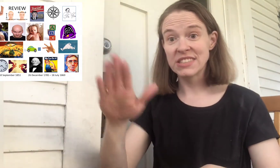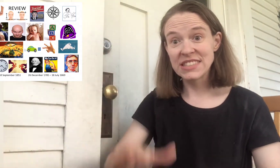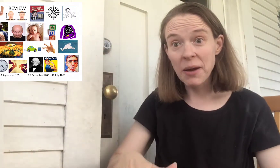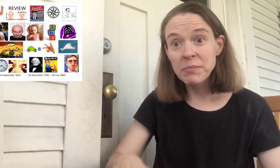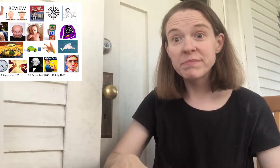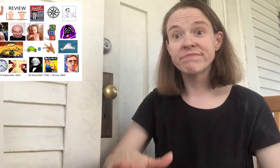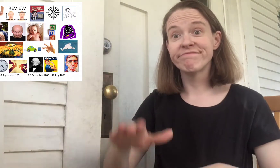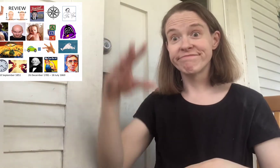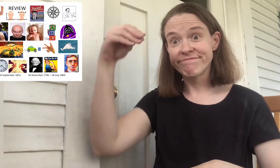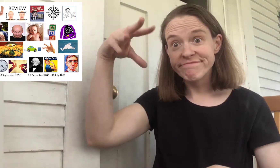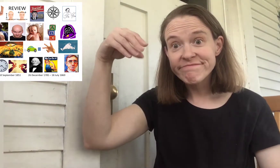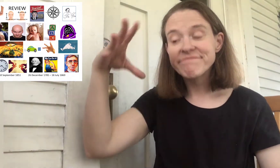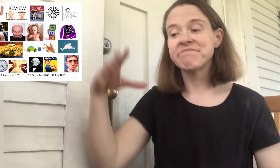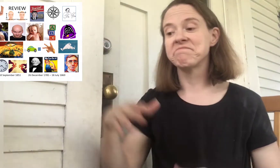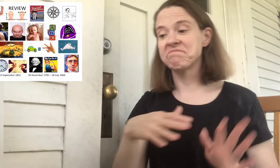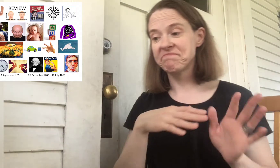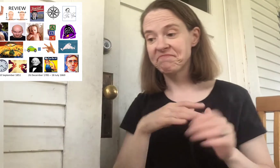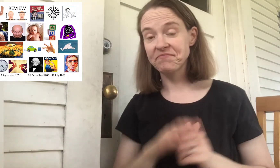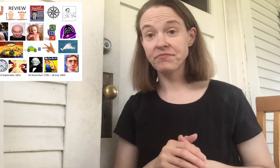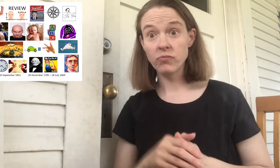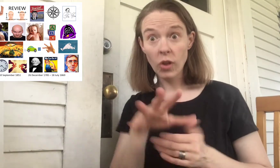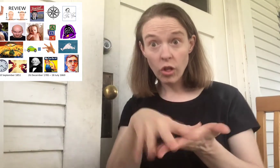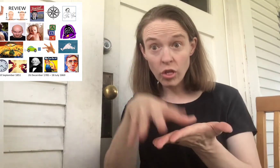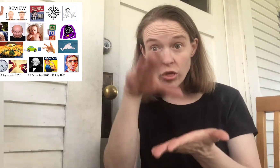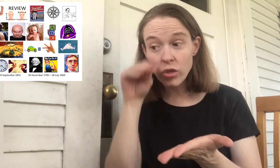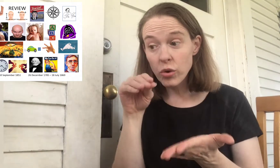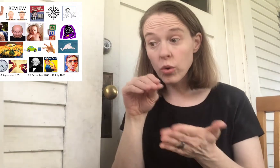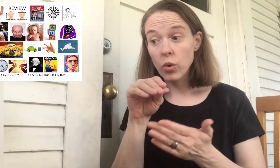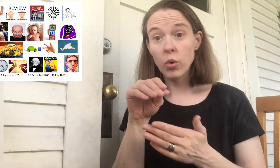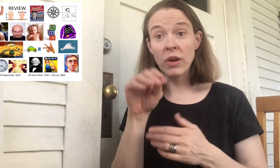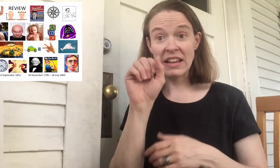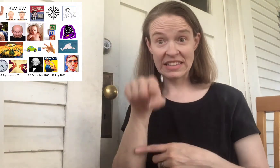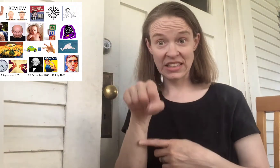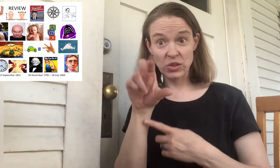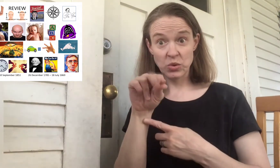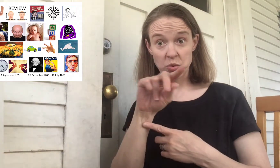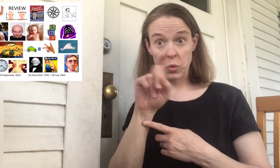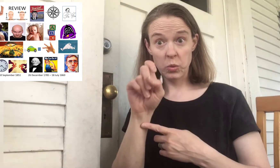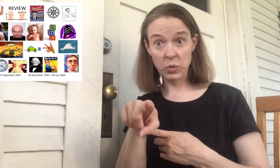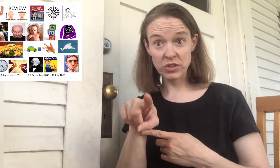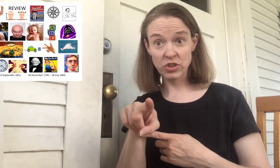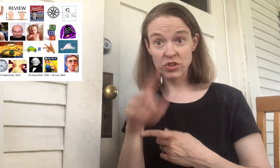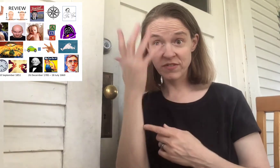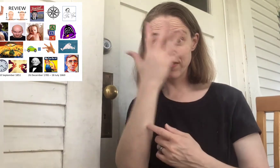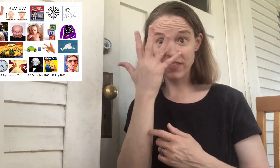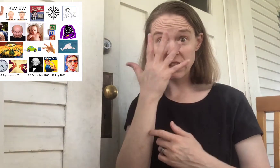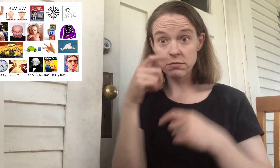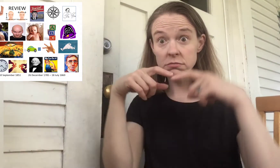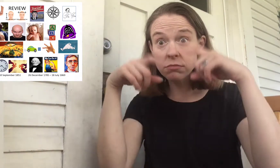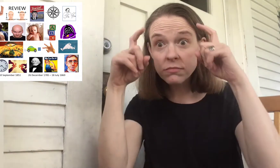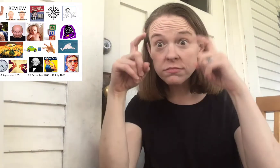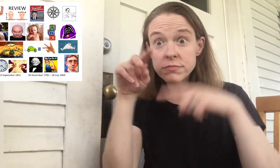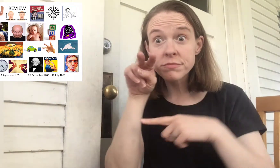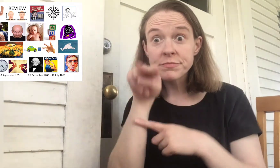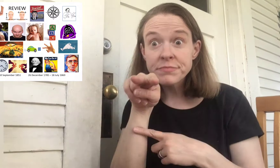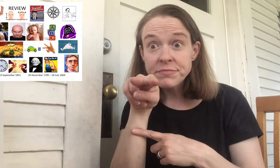shoulder, on the table, flashing a light. You've learned that a yes-no question has